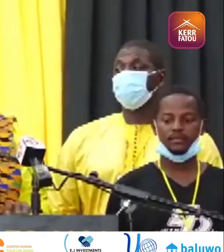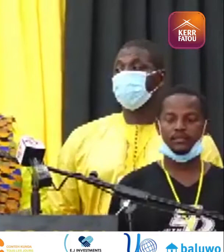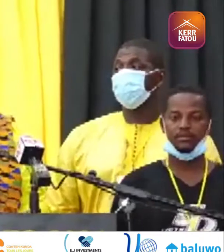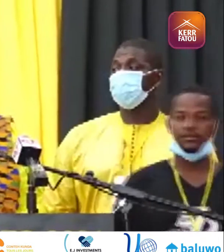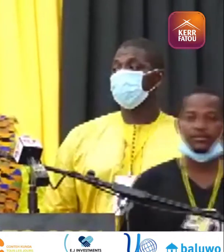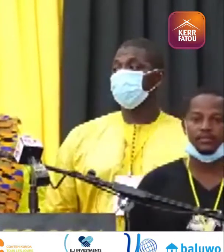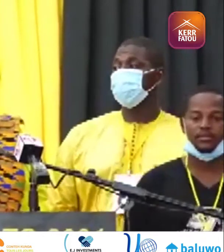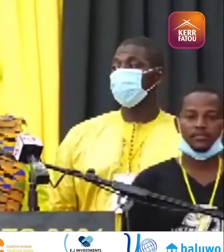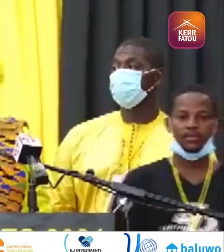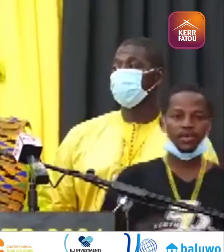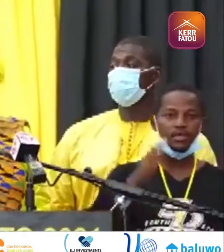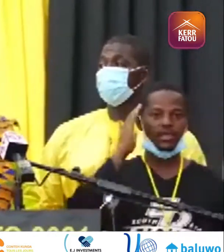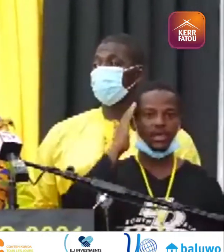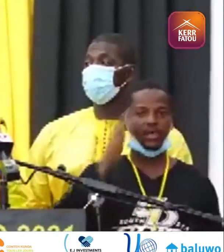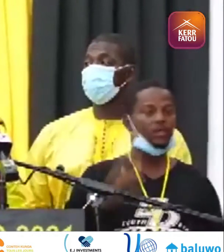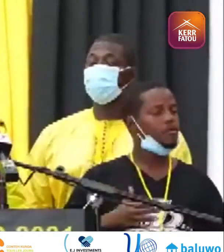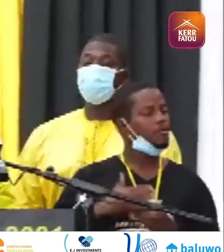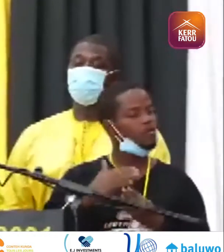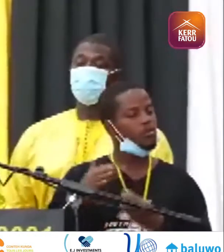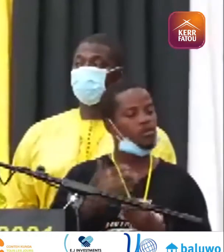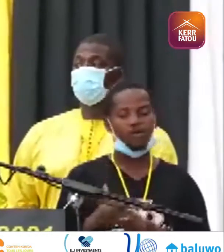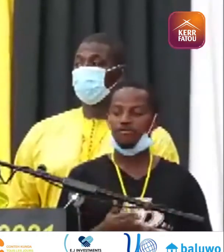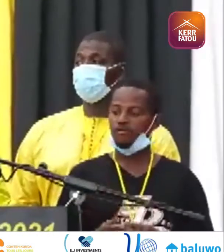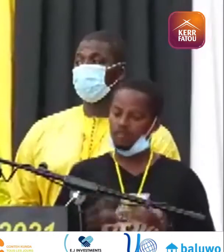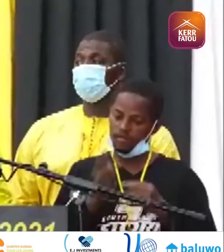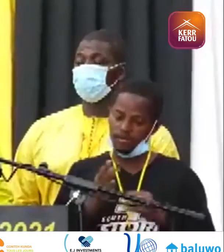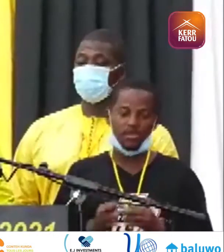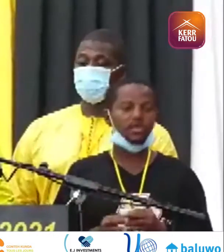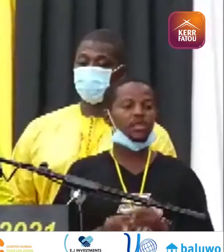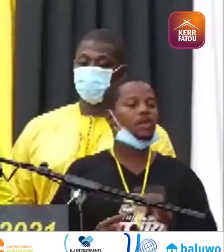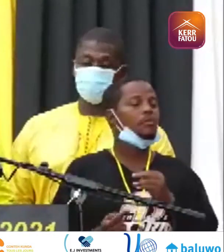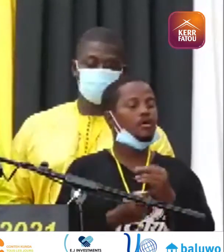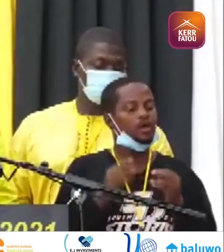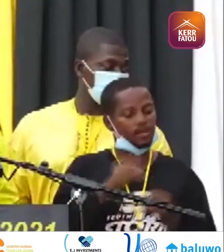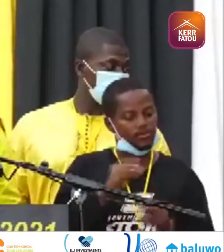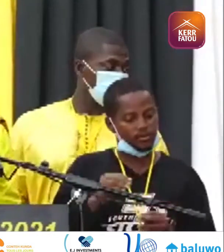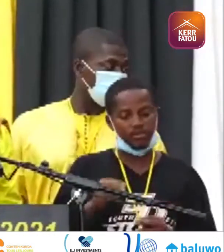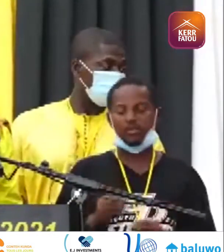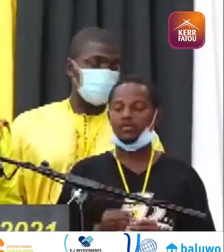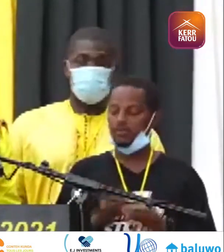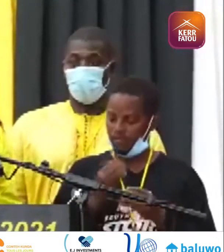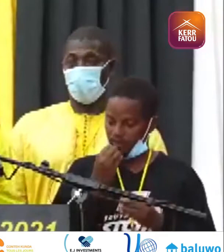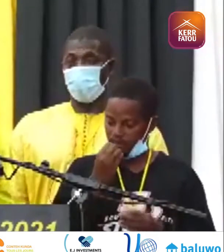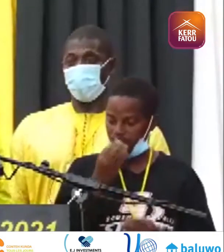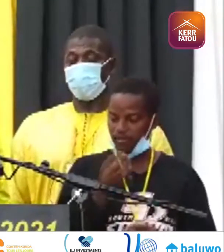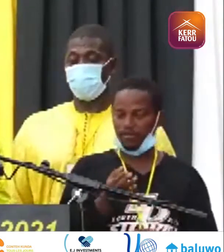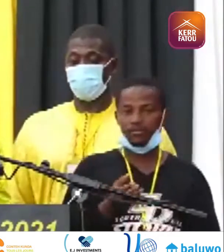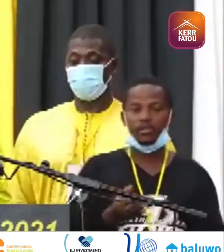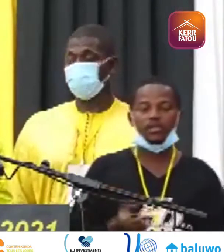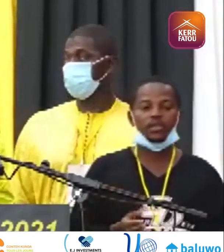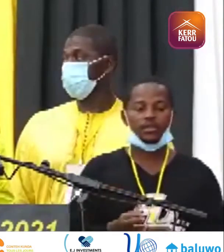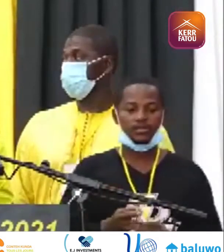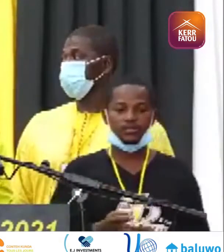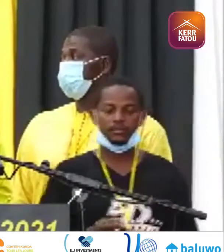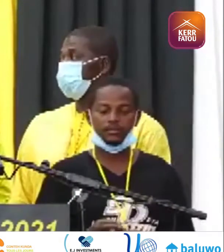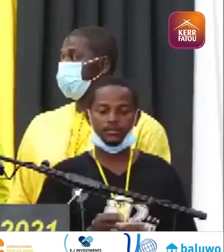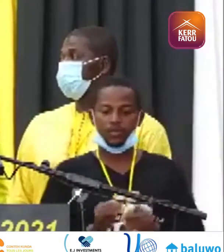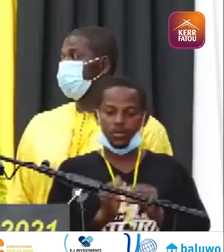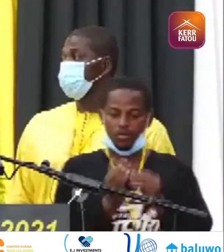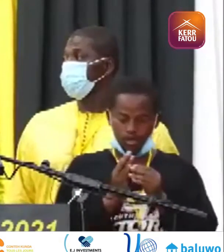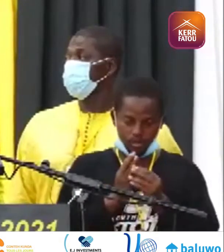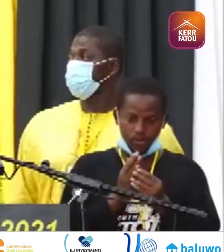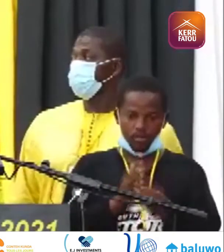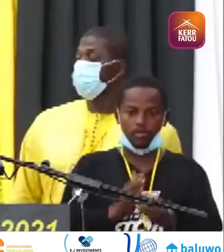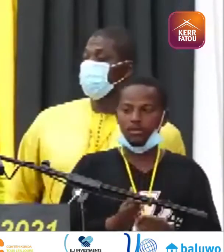Thank you very, very much for highlighting the key activities. As you mentioned, party leader,